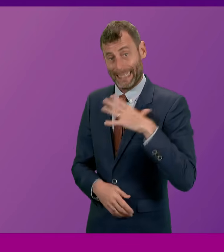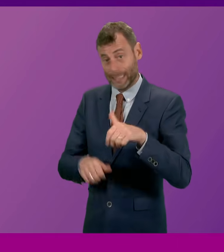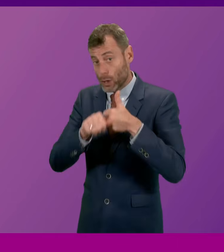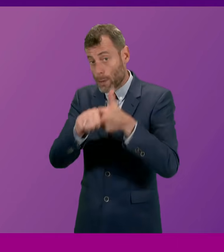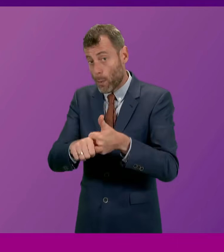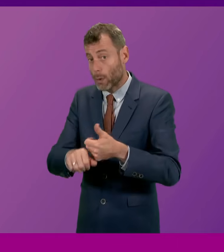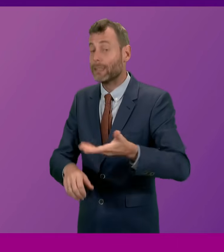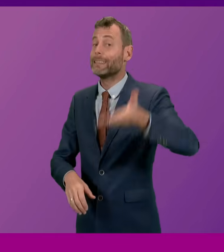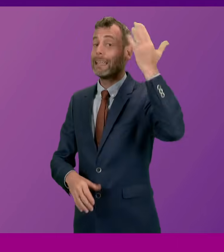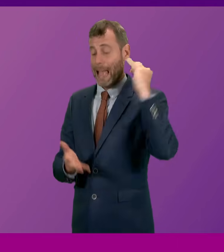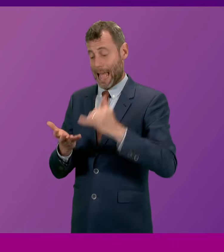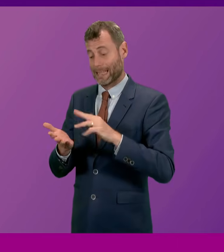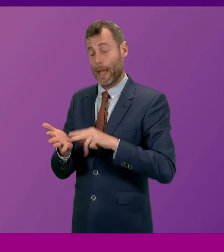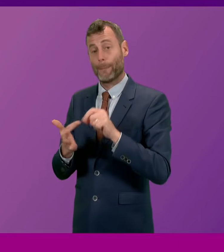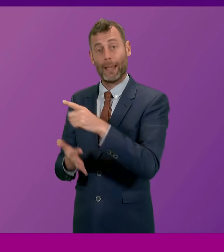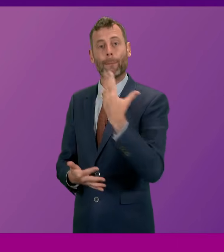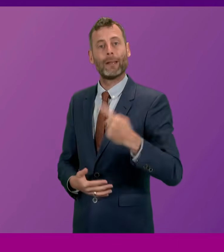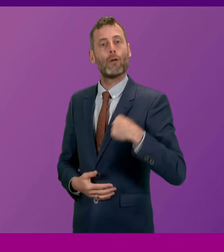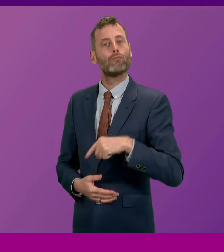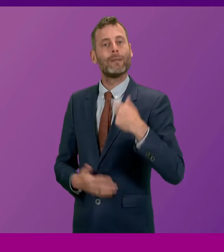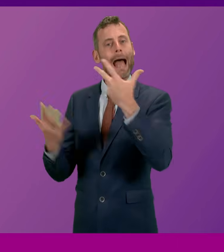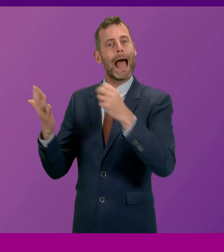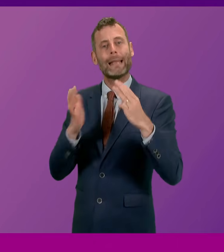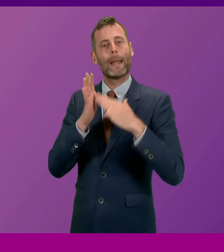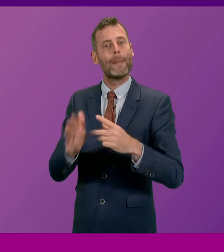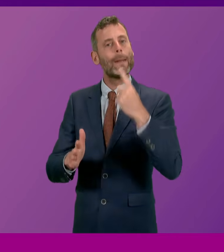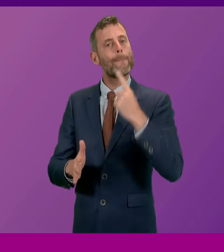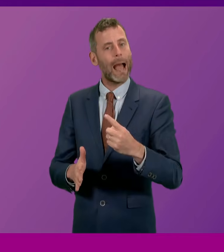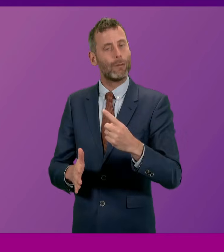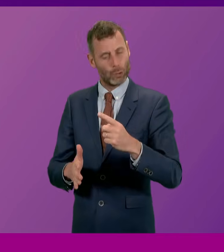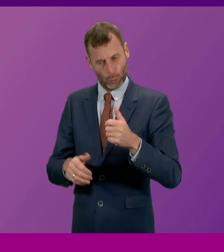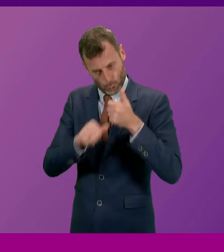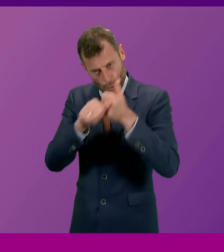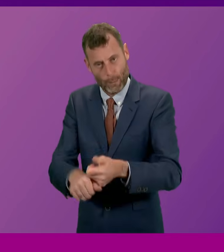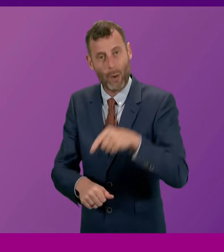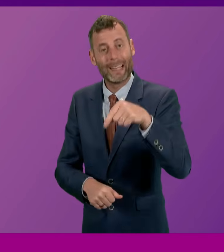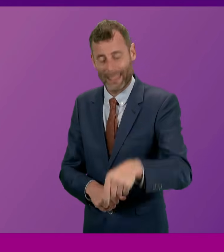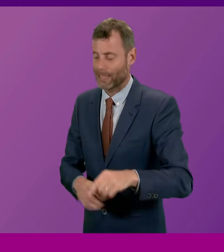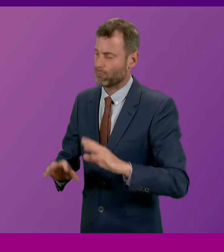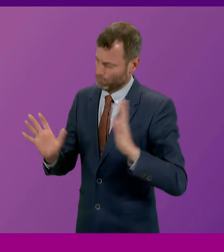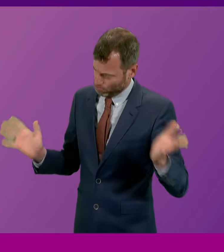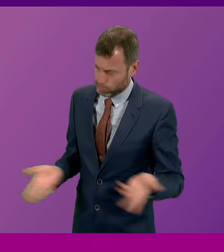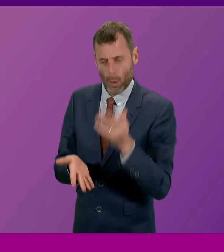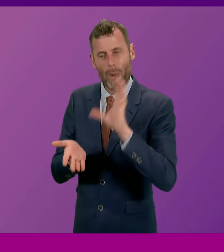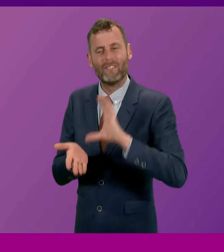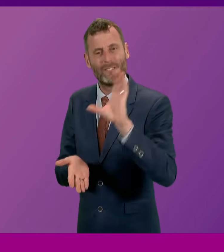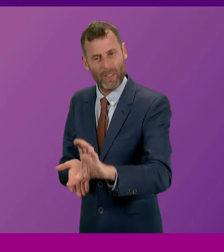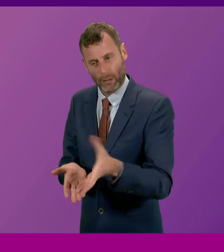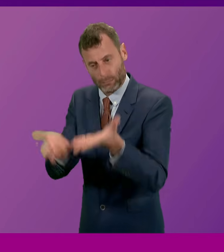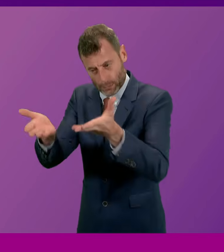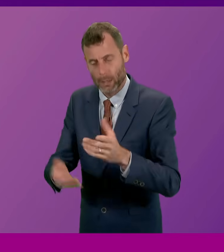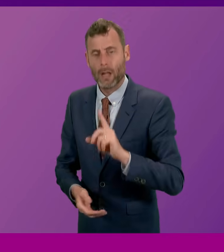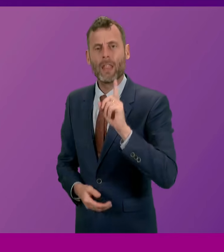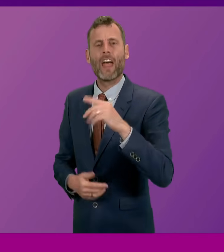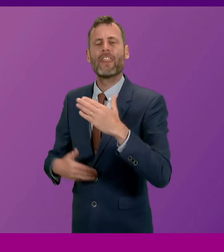the SNP promised £80 million to help bring it online, with no strings attached. Later, the SNP introduced a condition that it